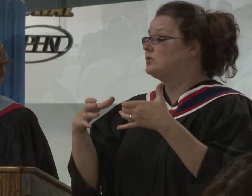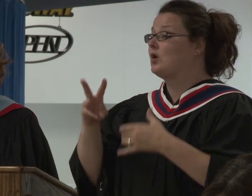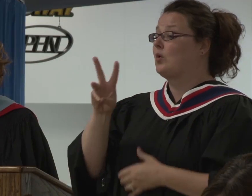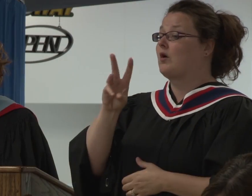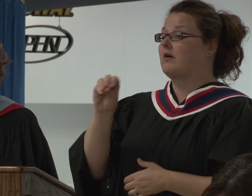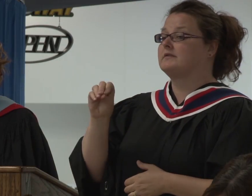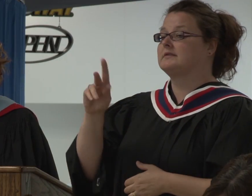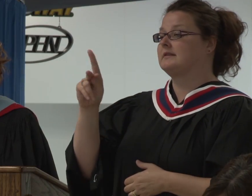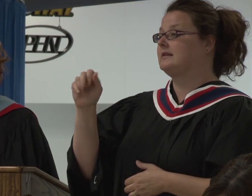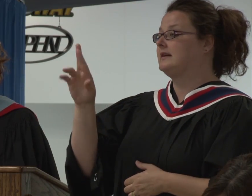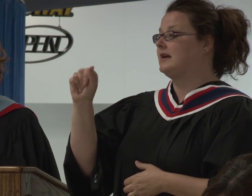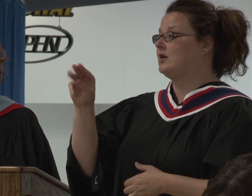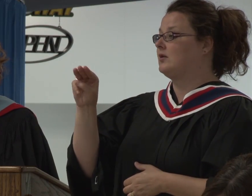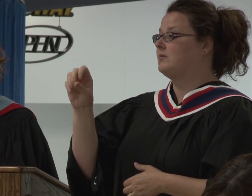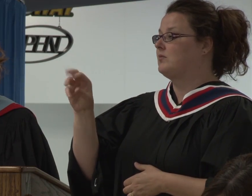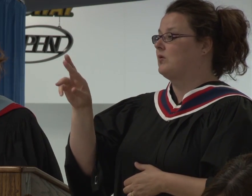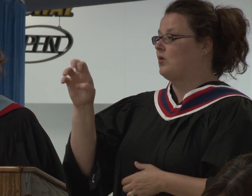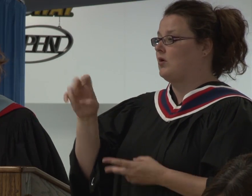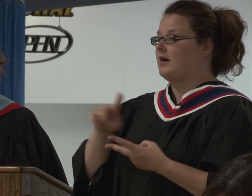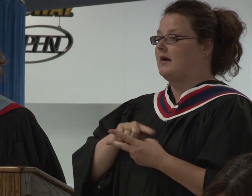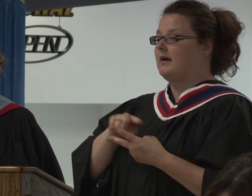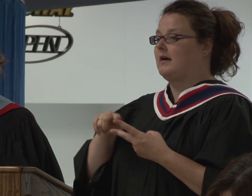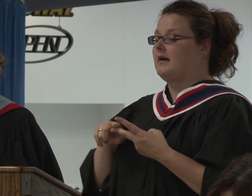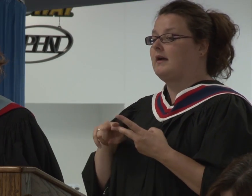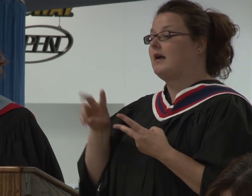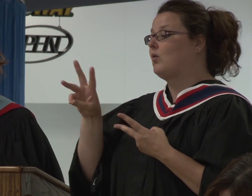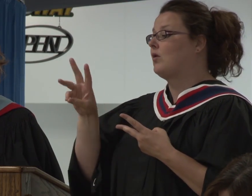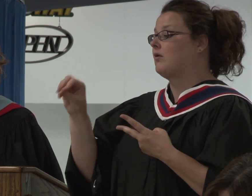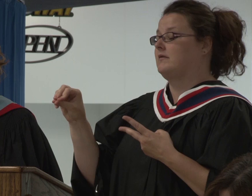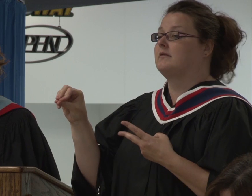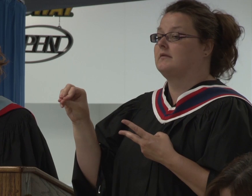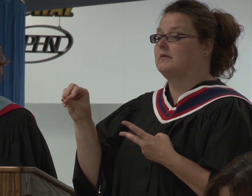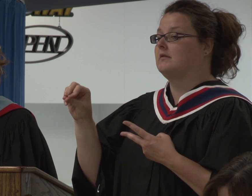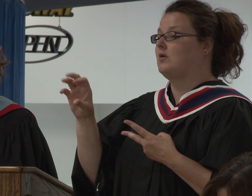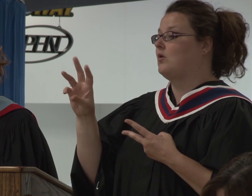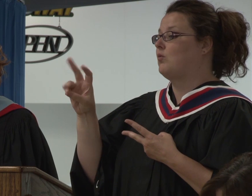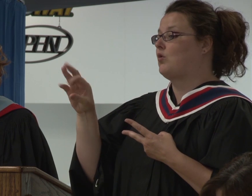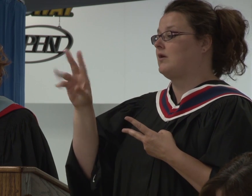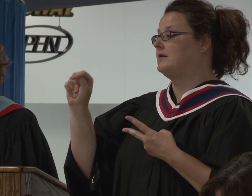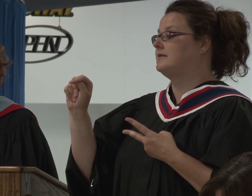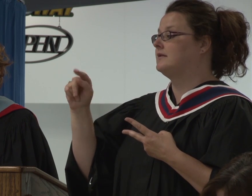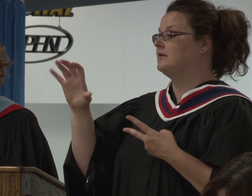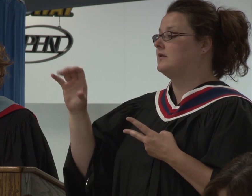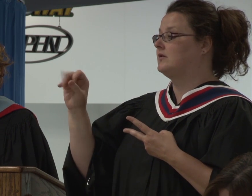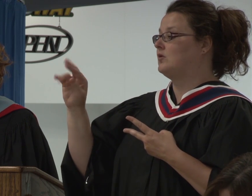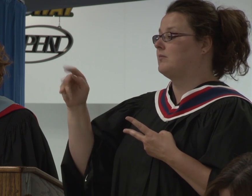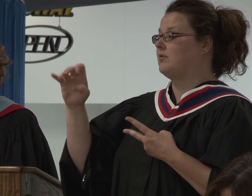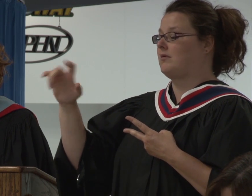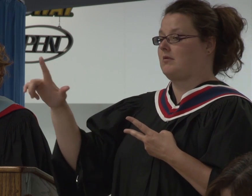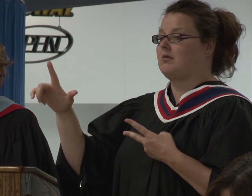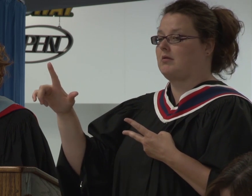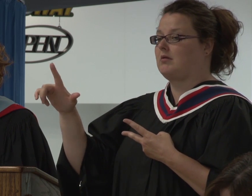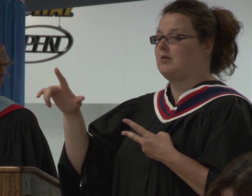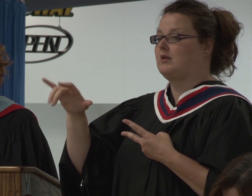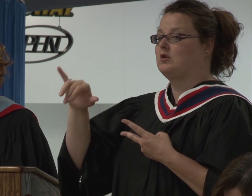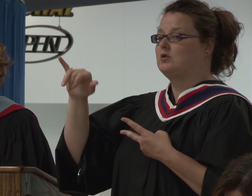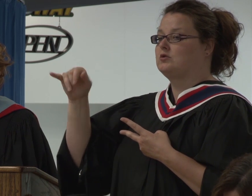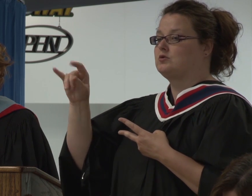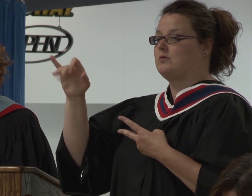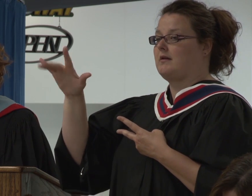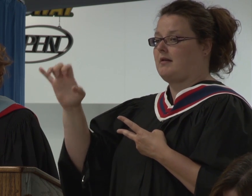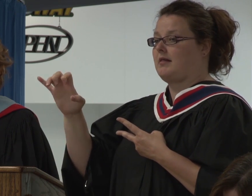Officer Kara Moore, Navigational Aids, and Warrant Corporal Jolene Noel, Secure Information Technology